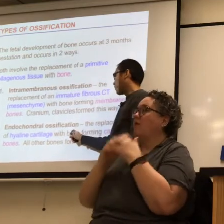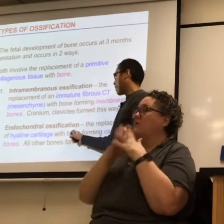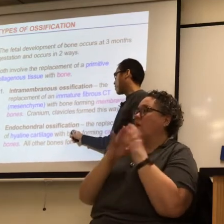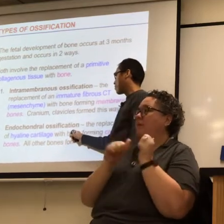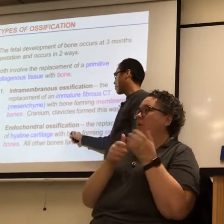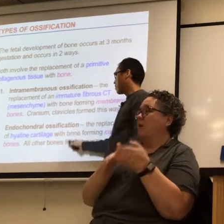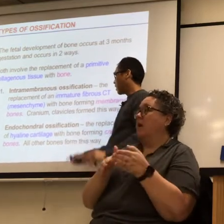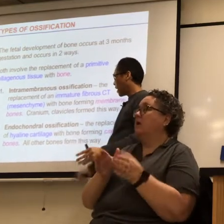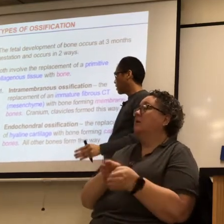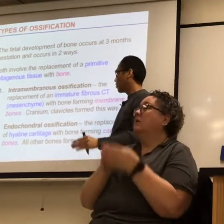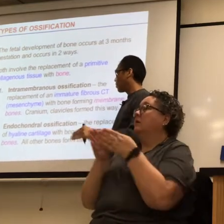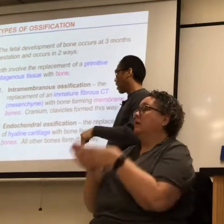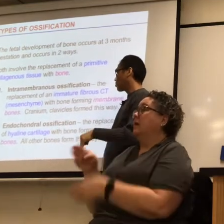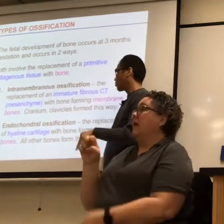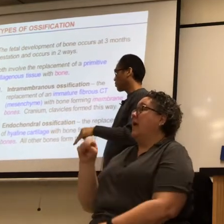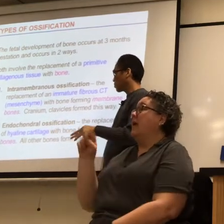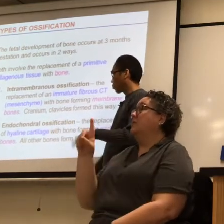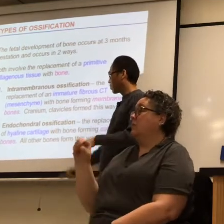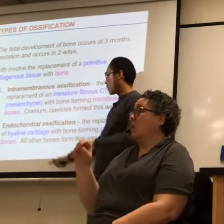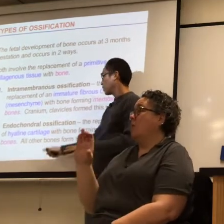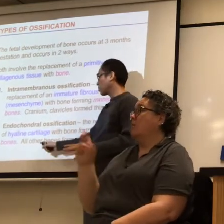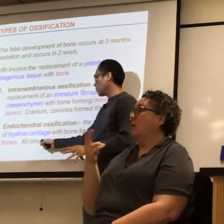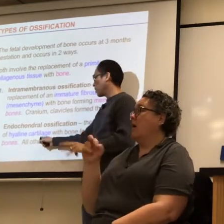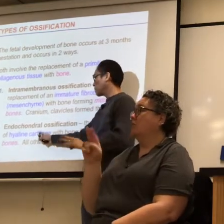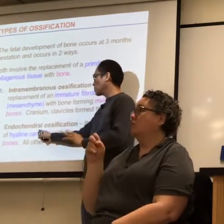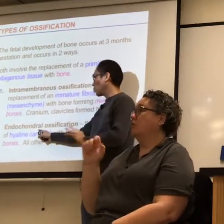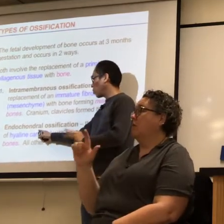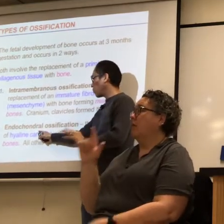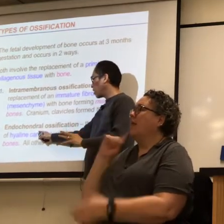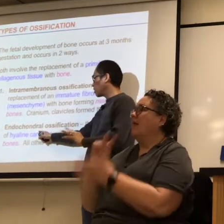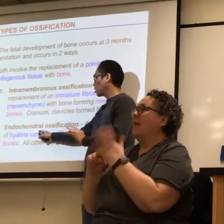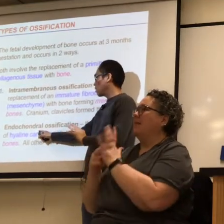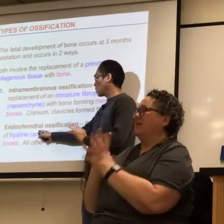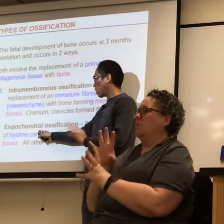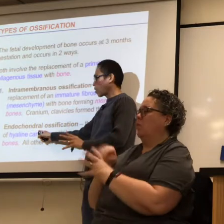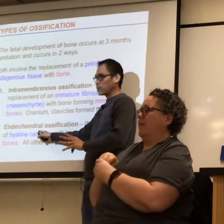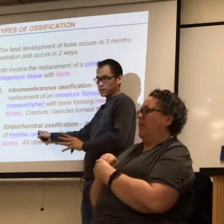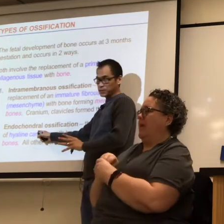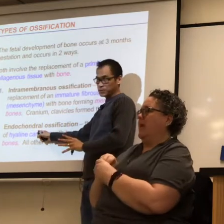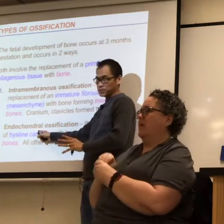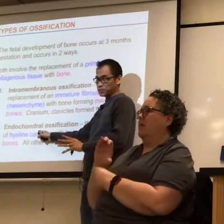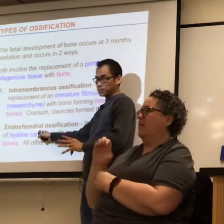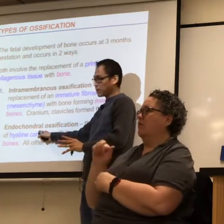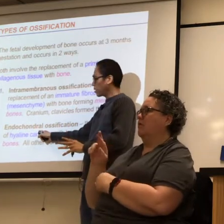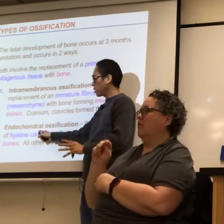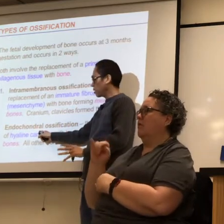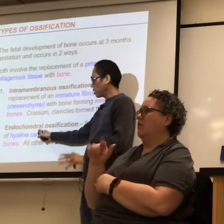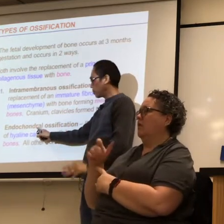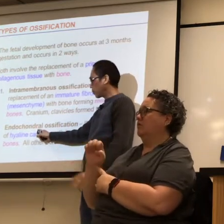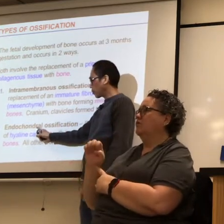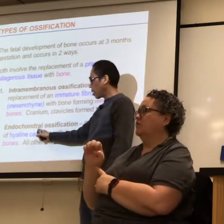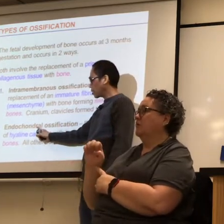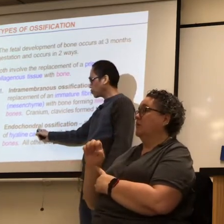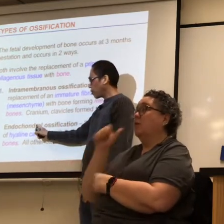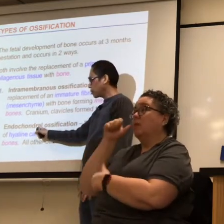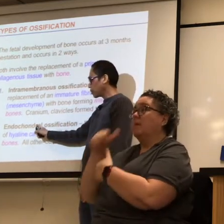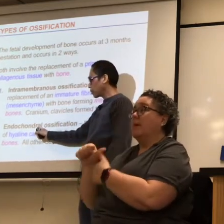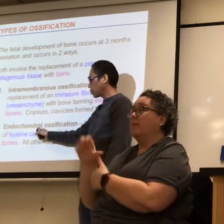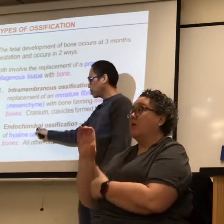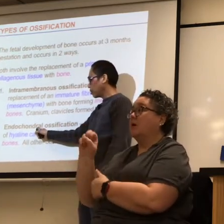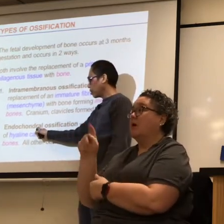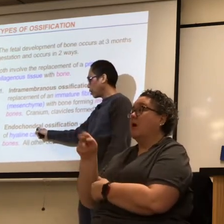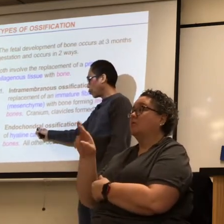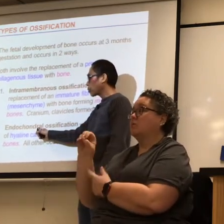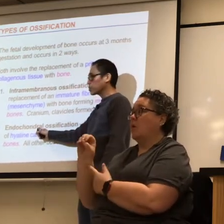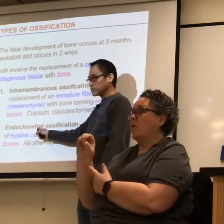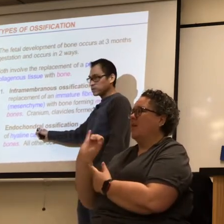endochondral ossification, endochondral is a word that literally means within cartilage. Okay. Remember, chondro is our